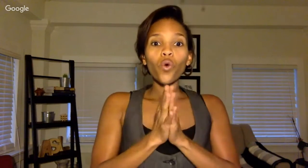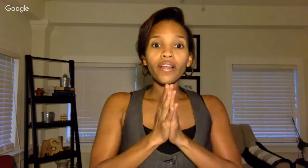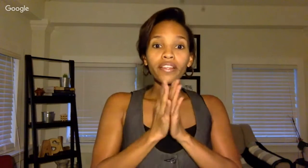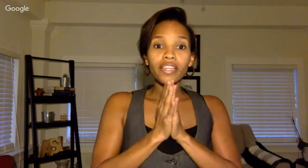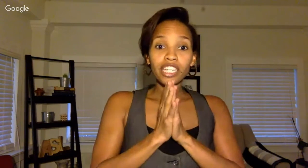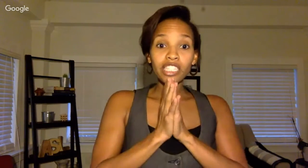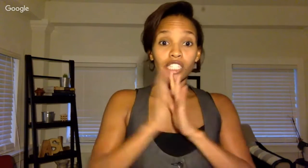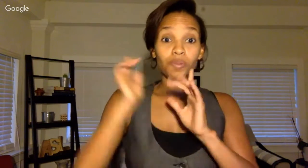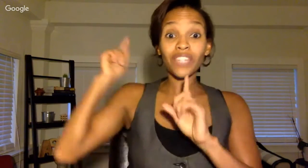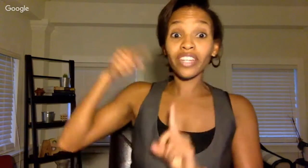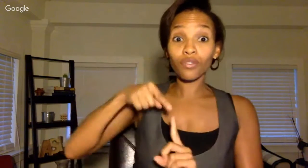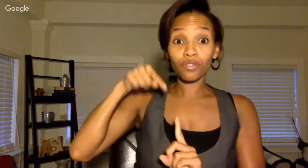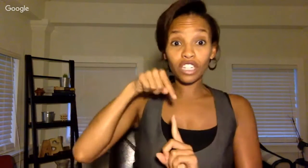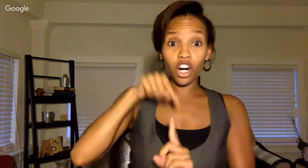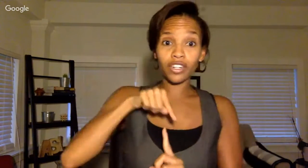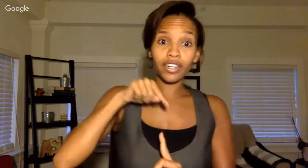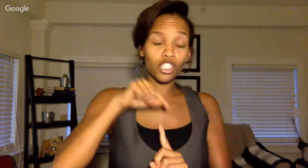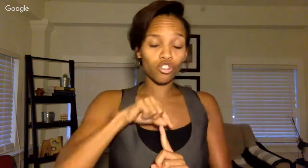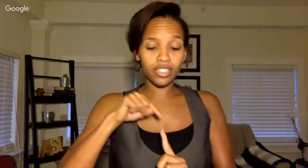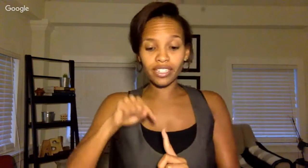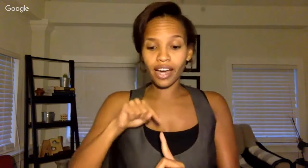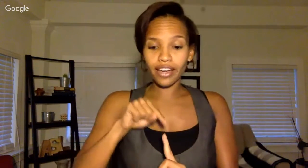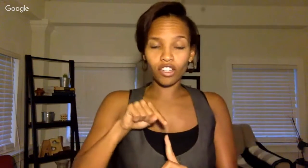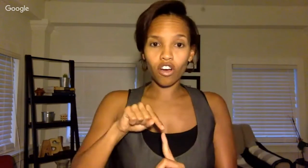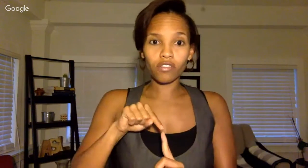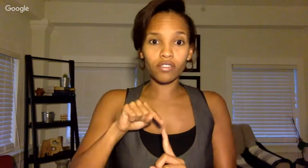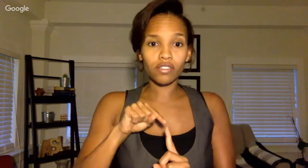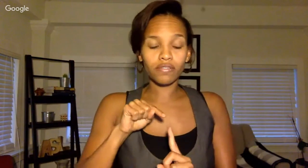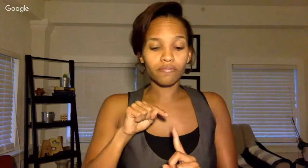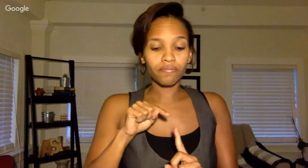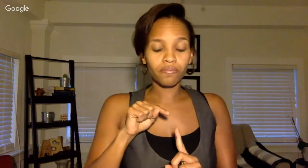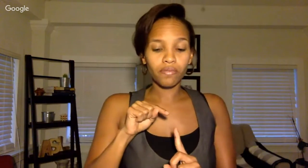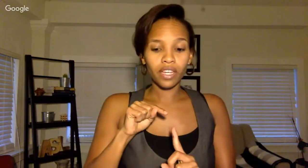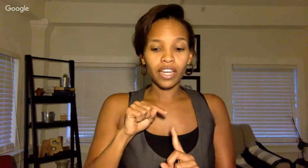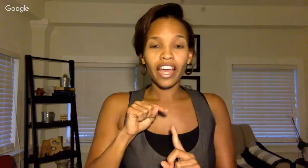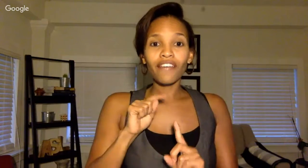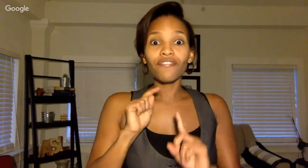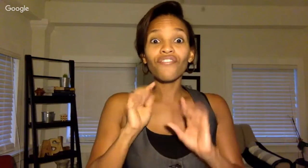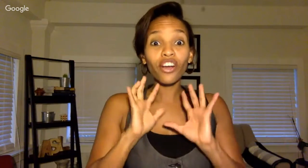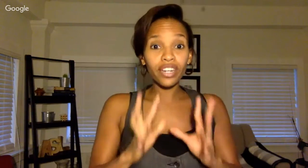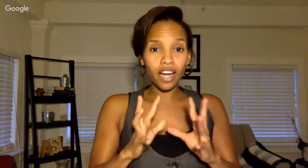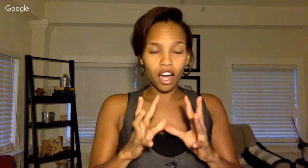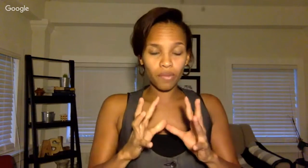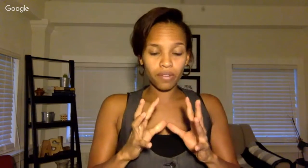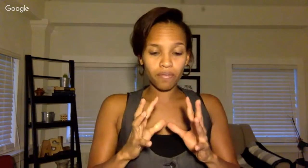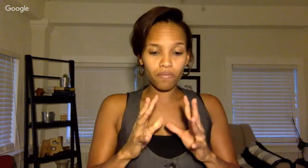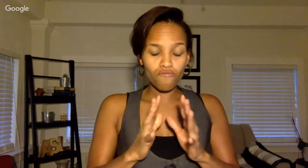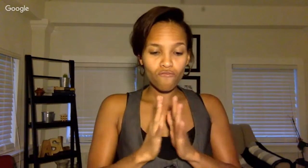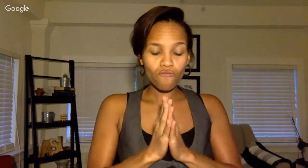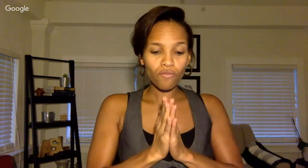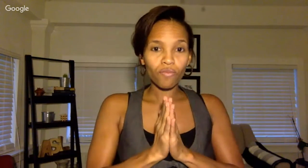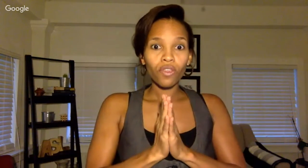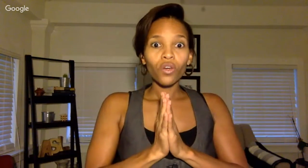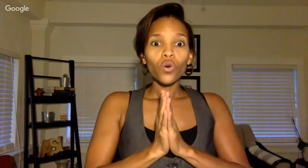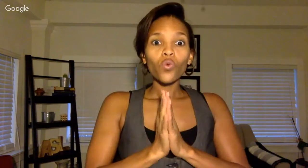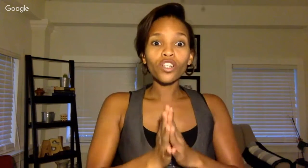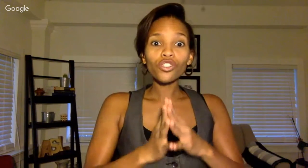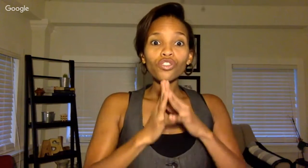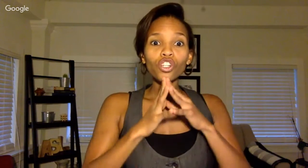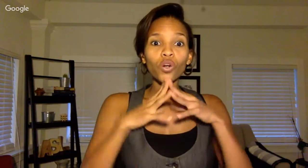one thing specifically regarding constructed dialogues, very common. Once you start